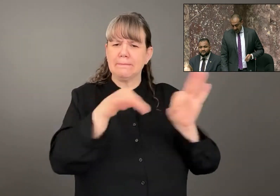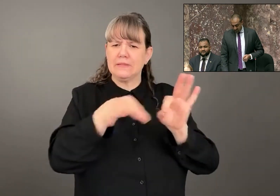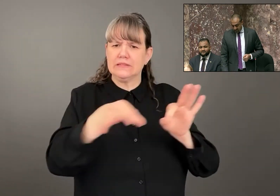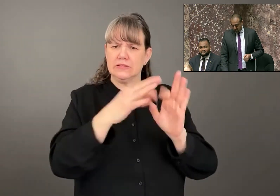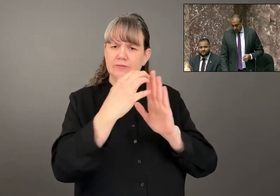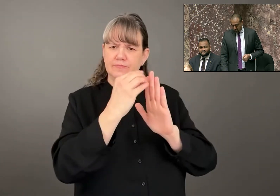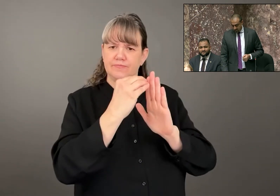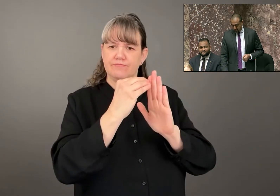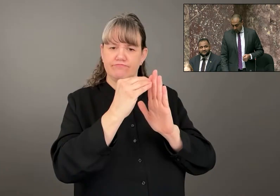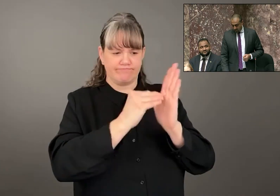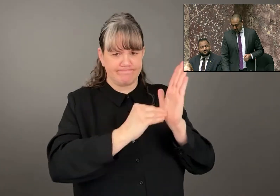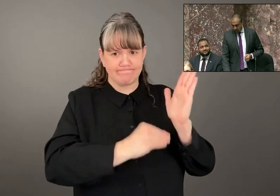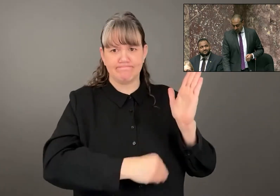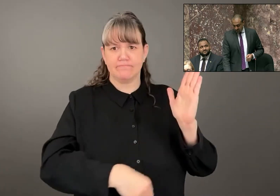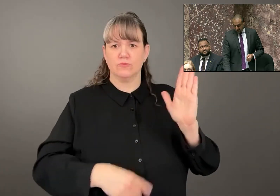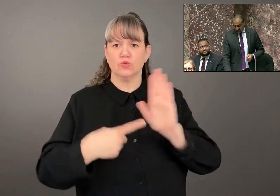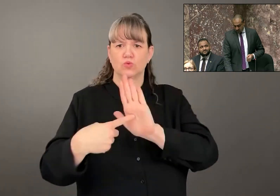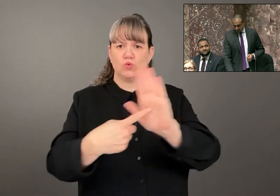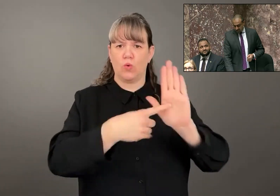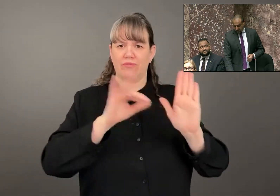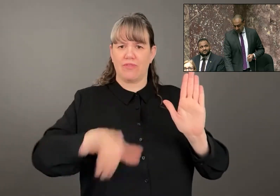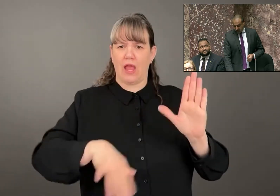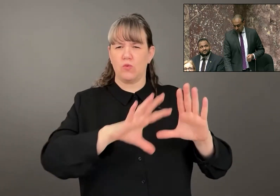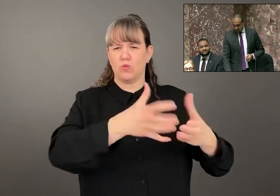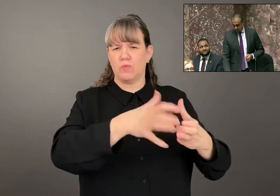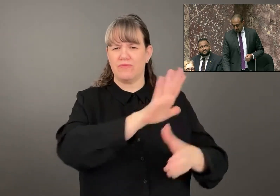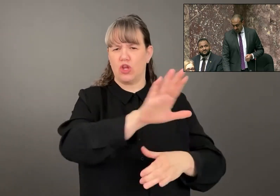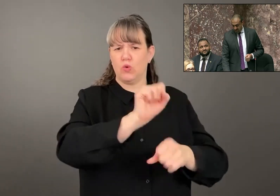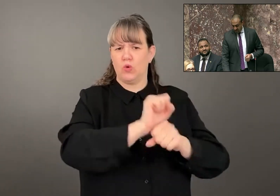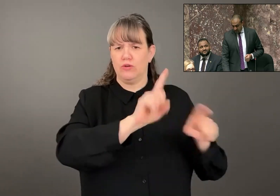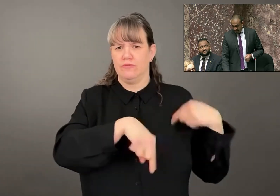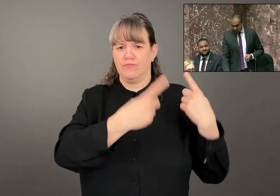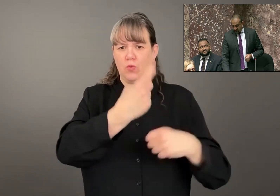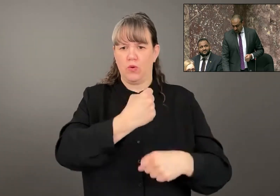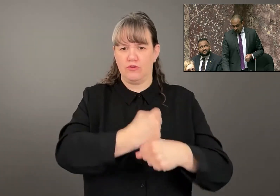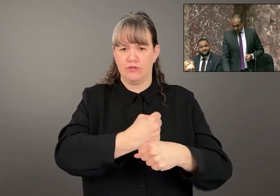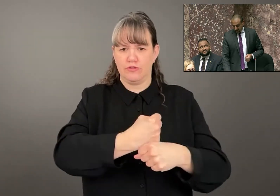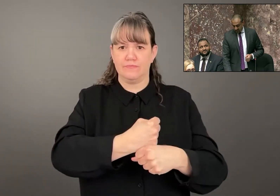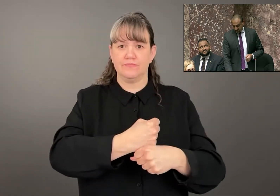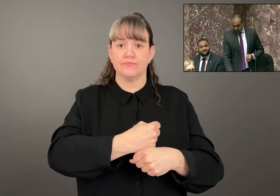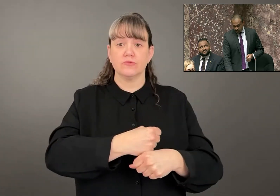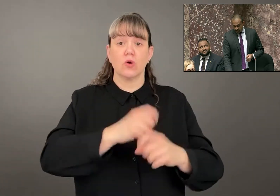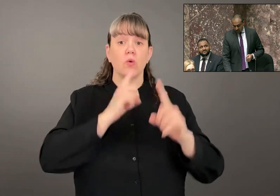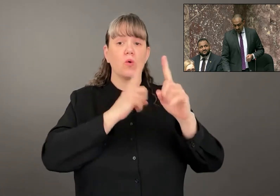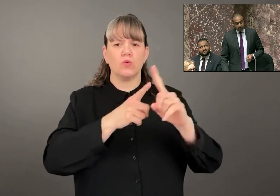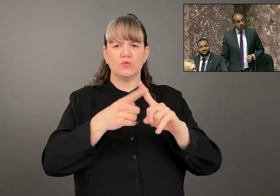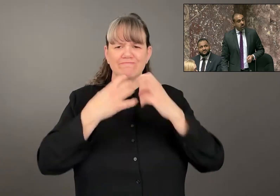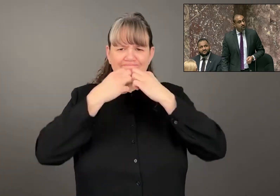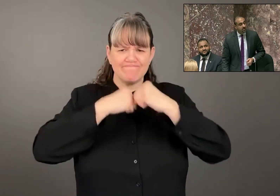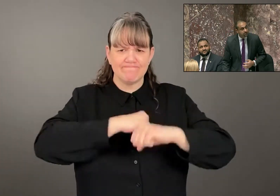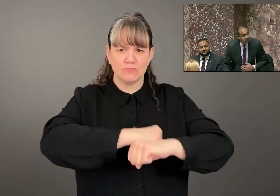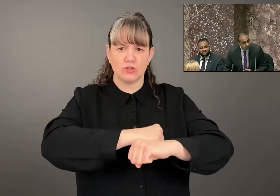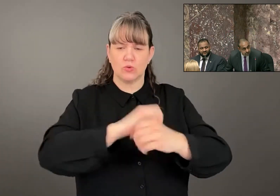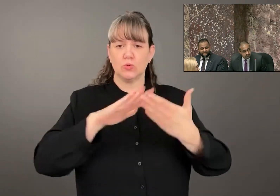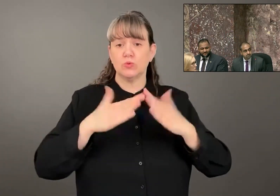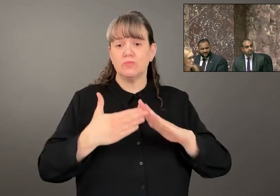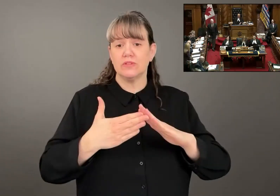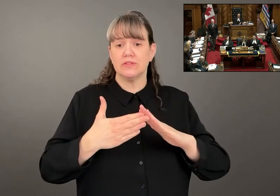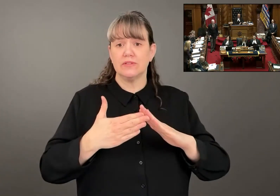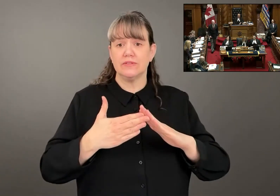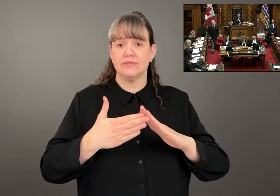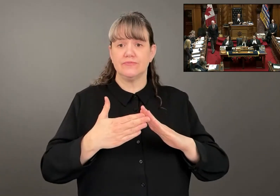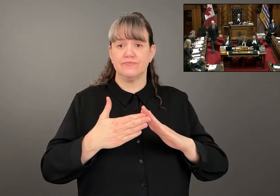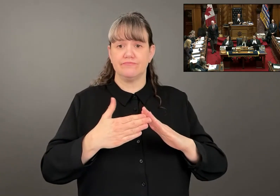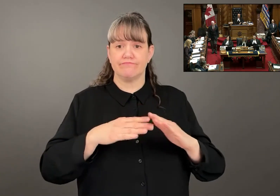over the past year, support communities, safeguard sensitive ecosystems, and manage development in the special area of British Columbia. Thank